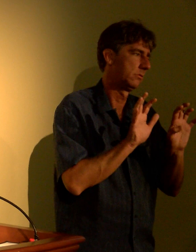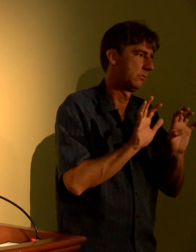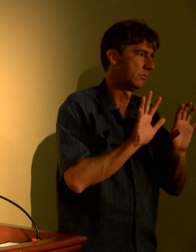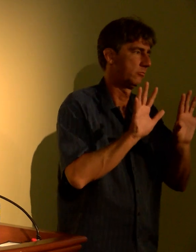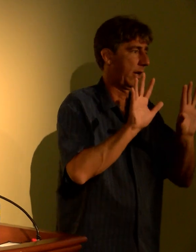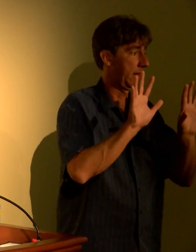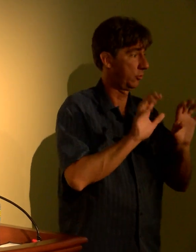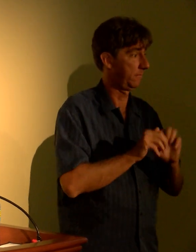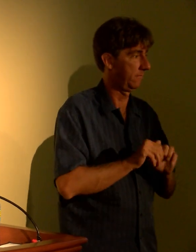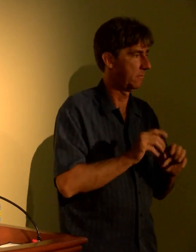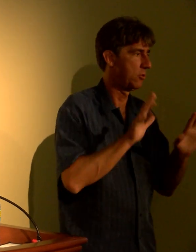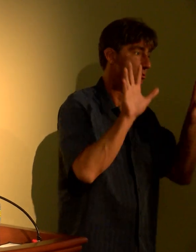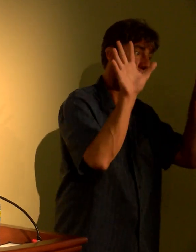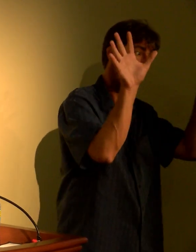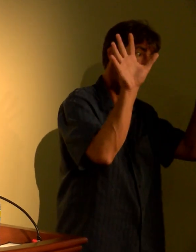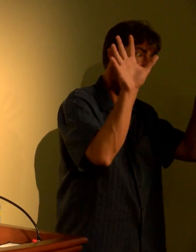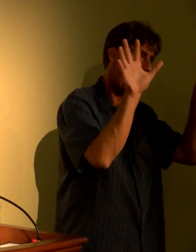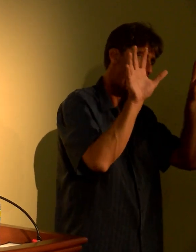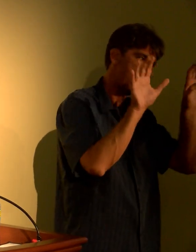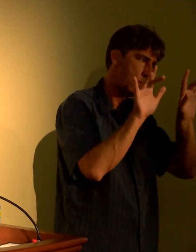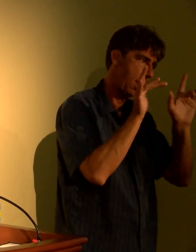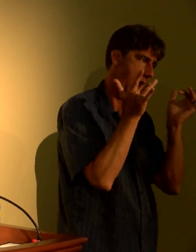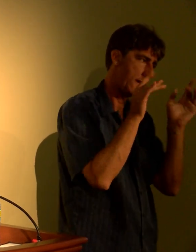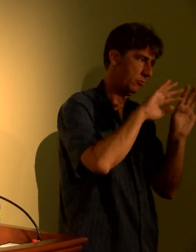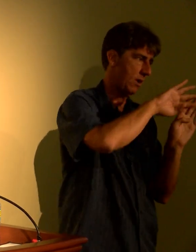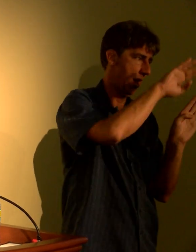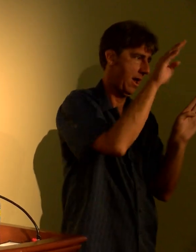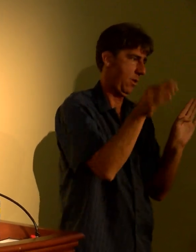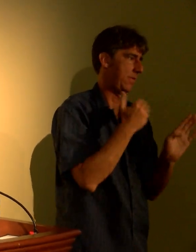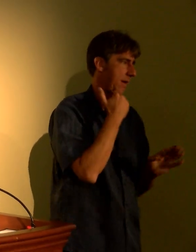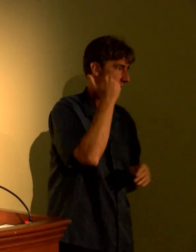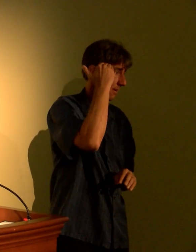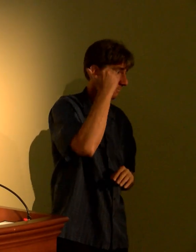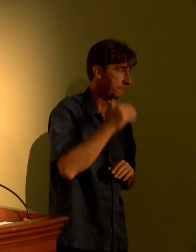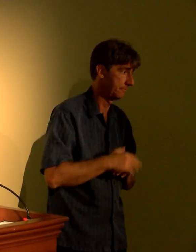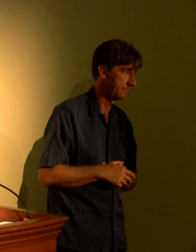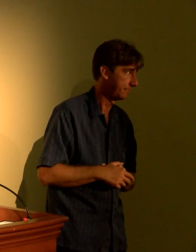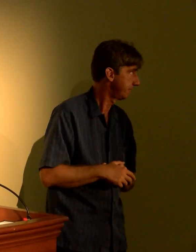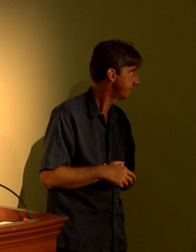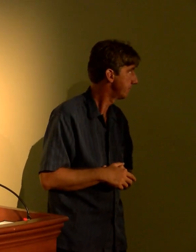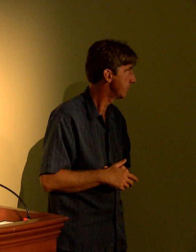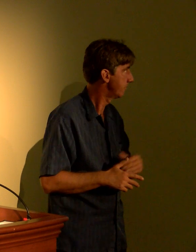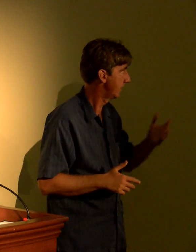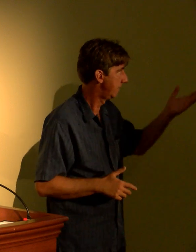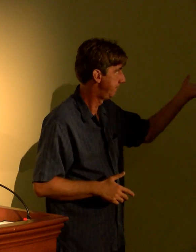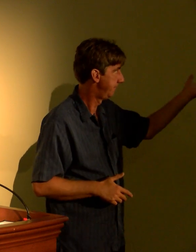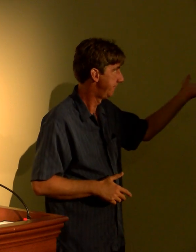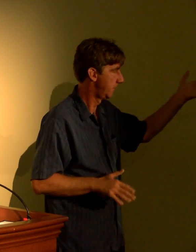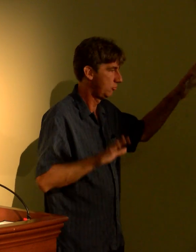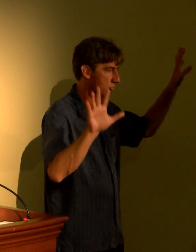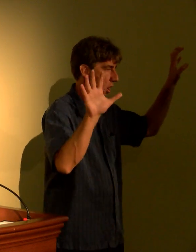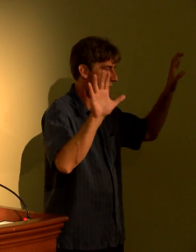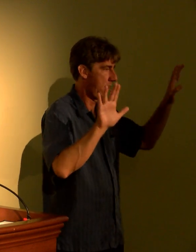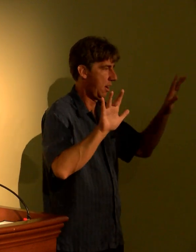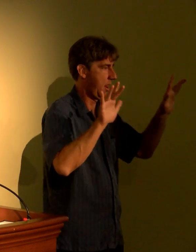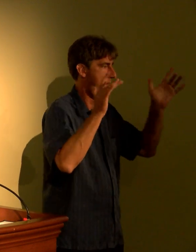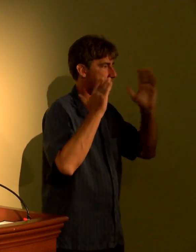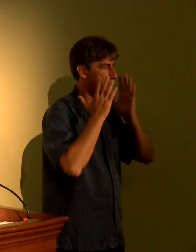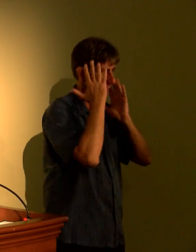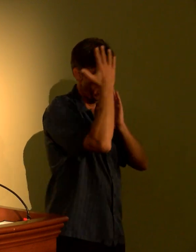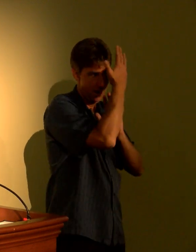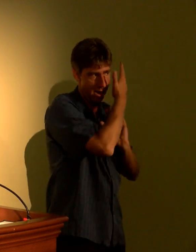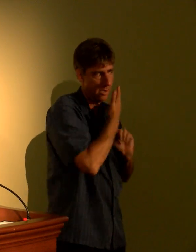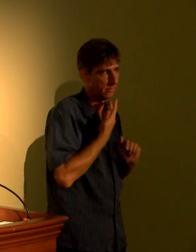of the paint, from dark on the edges to light as it nears the head, as you can see in Mary's portrait. But I think there are